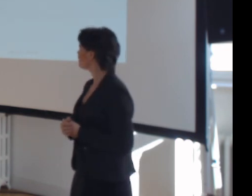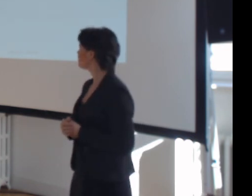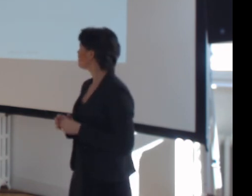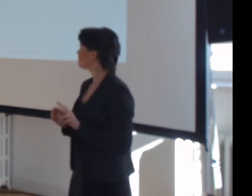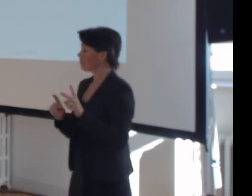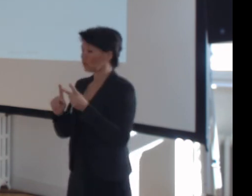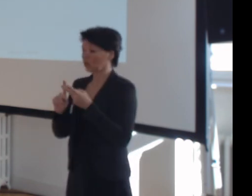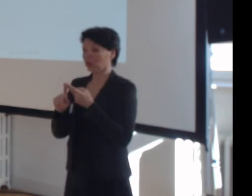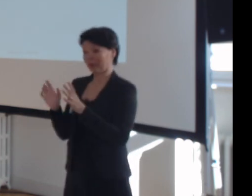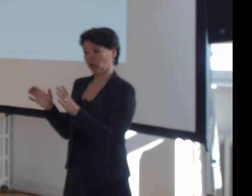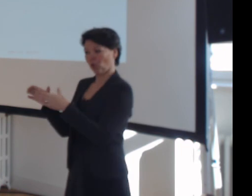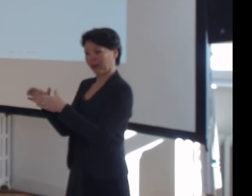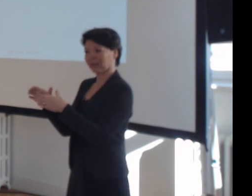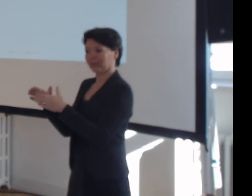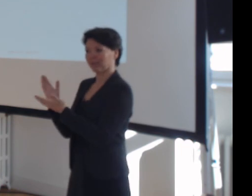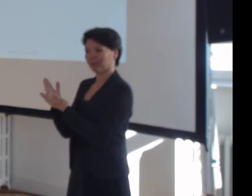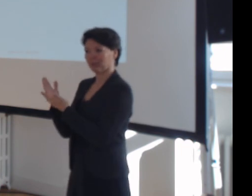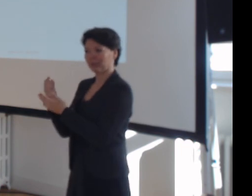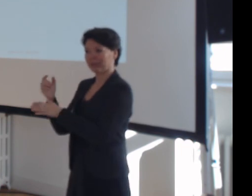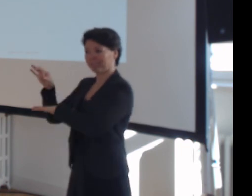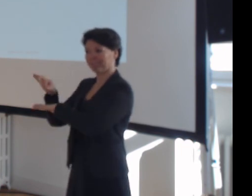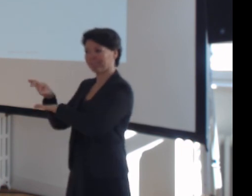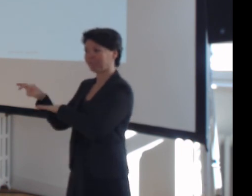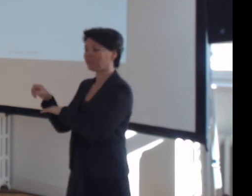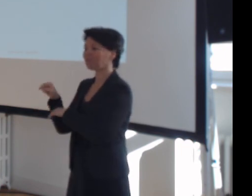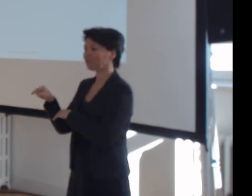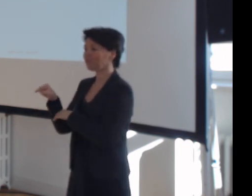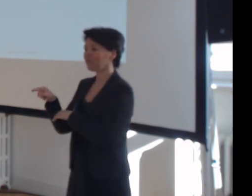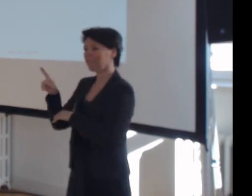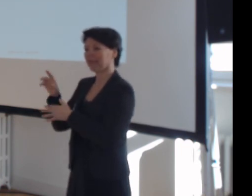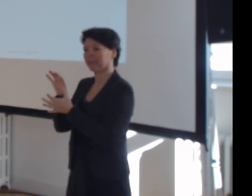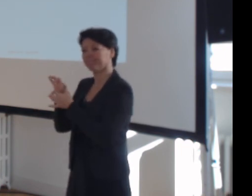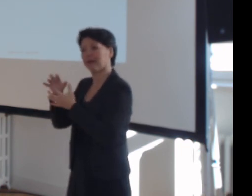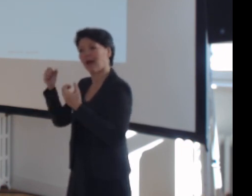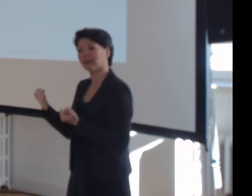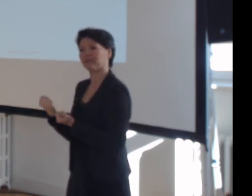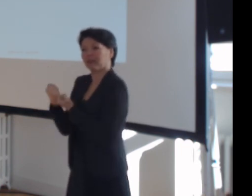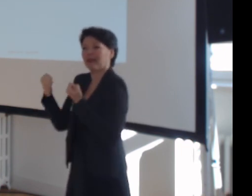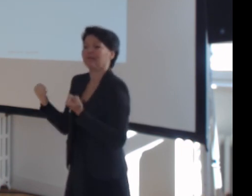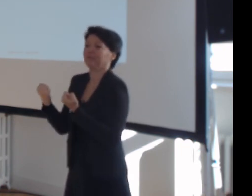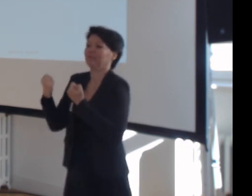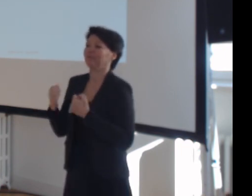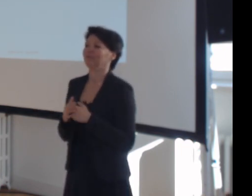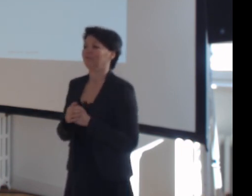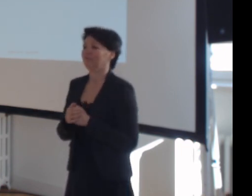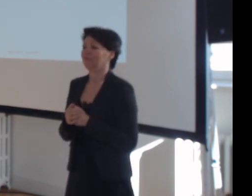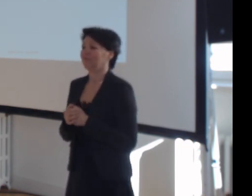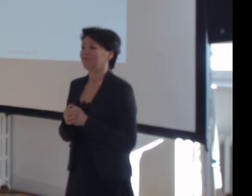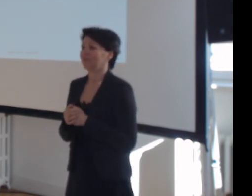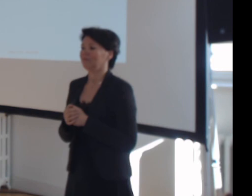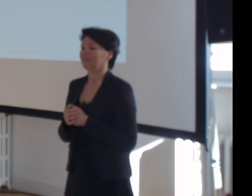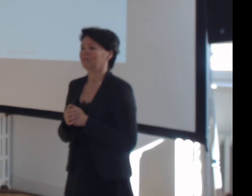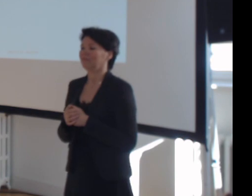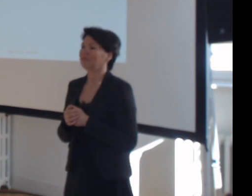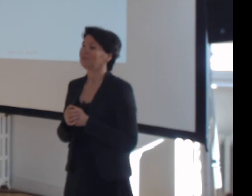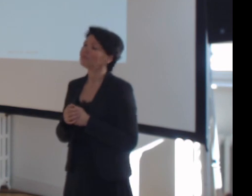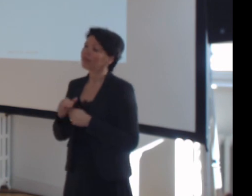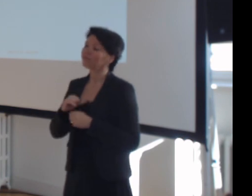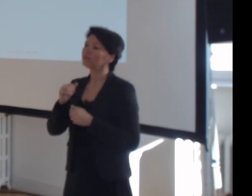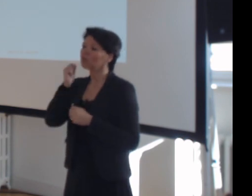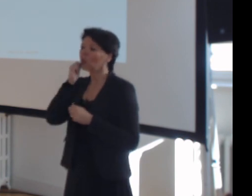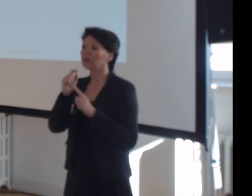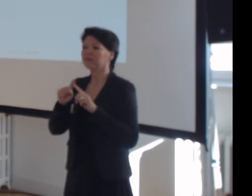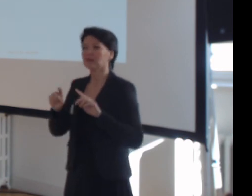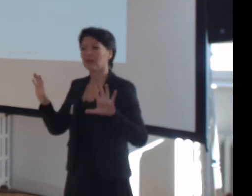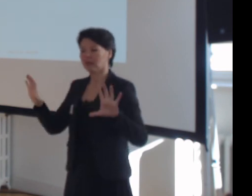Second collection we designed was a more activity-oriented collection. And the biggest difference is that it's not